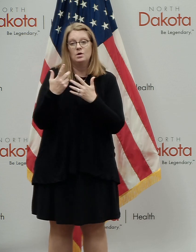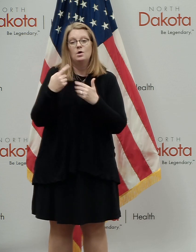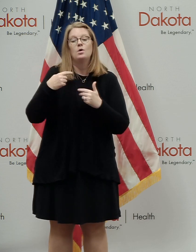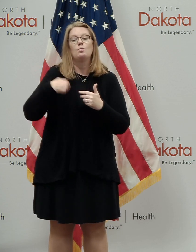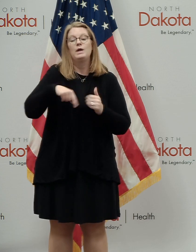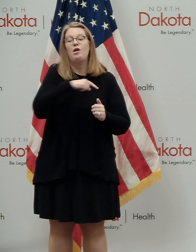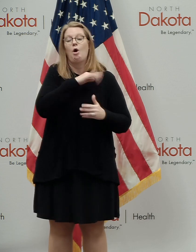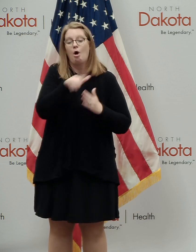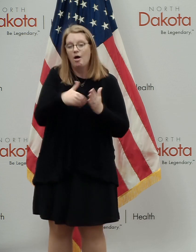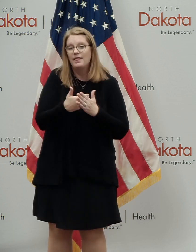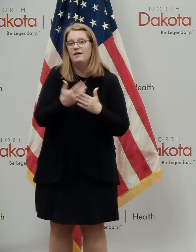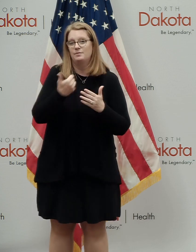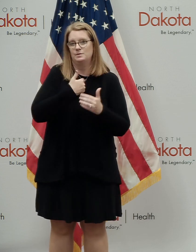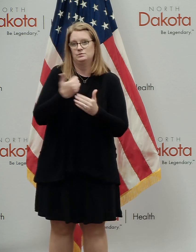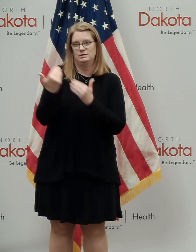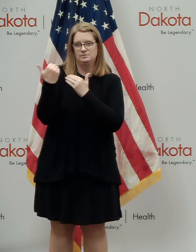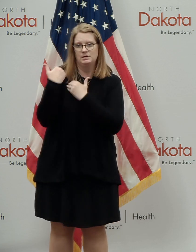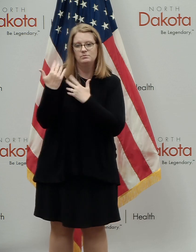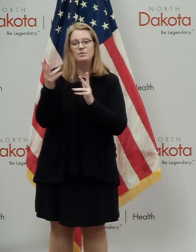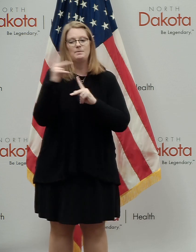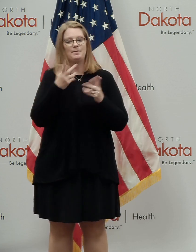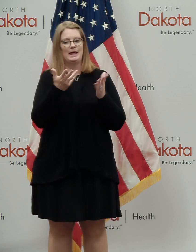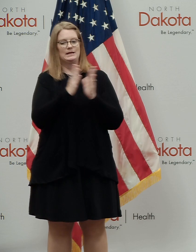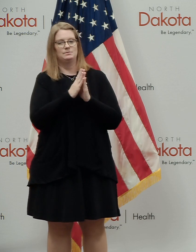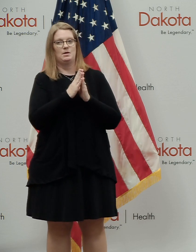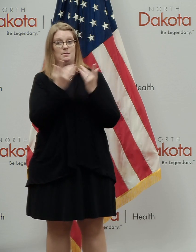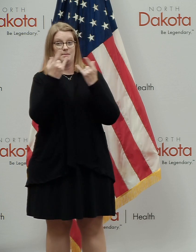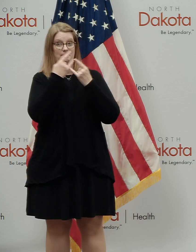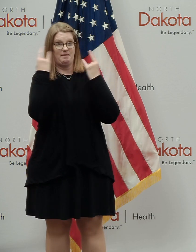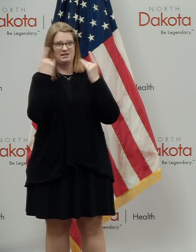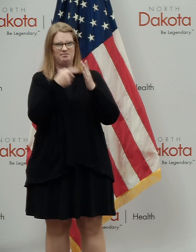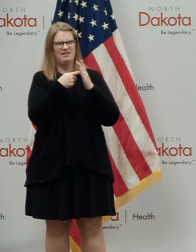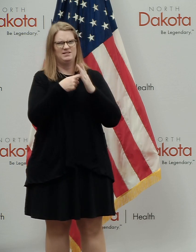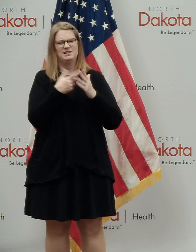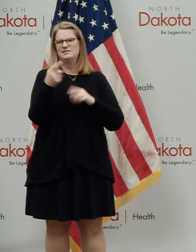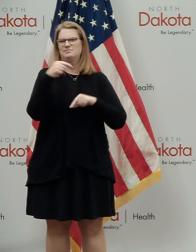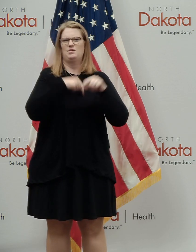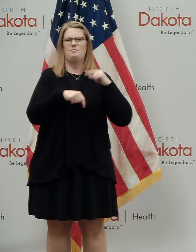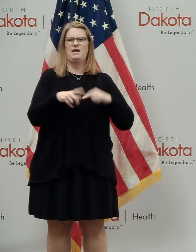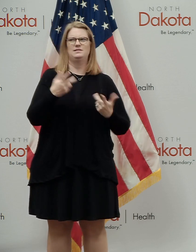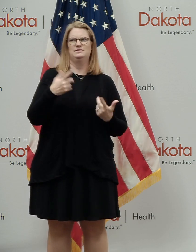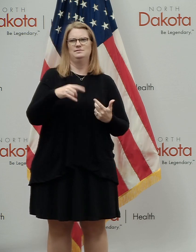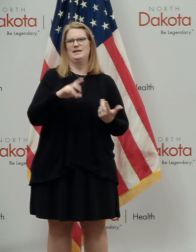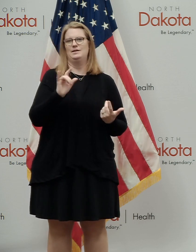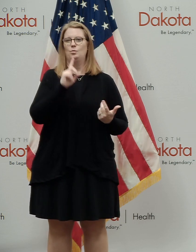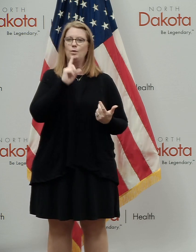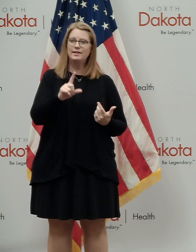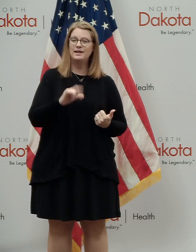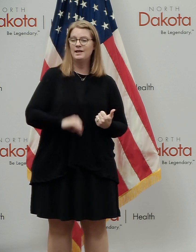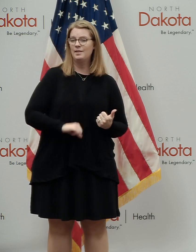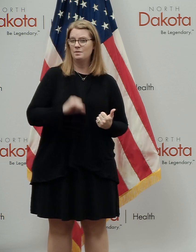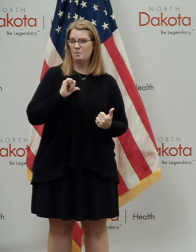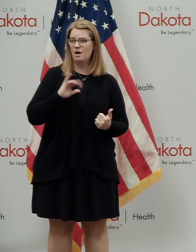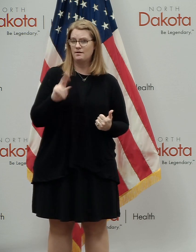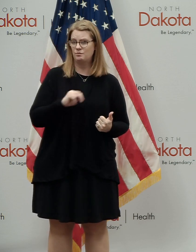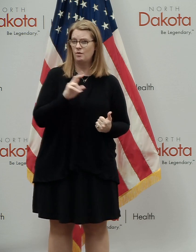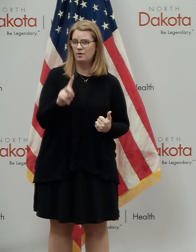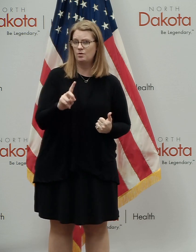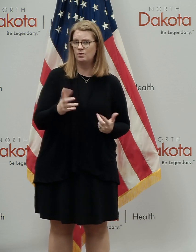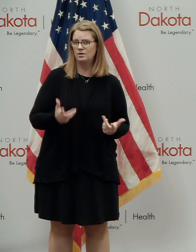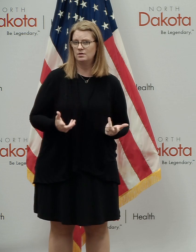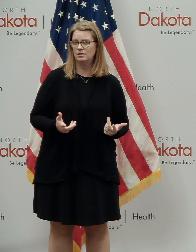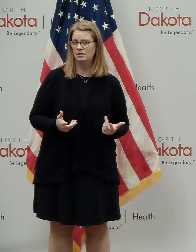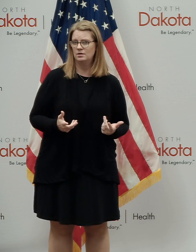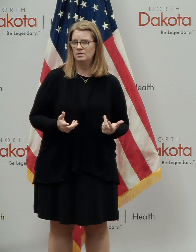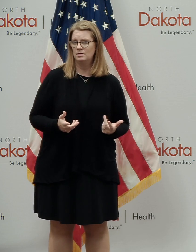And so when people ask me about mask mandates, and this goes back to pride of North Dakota, I believe that we do